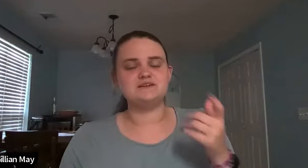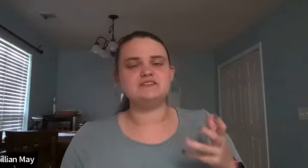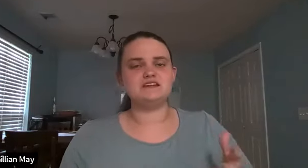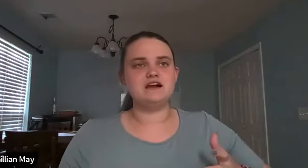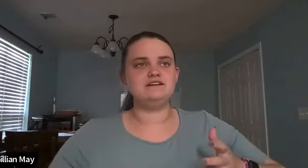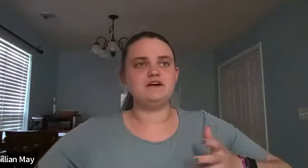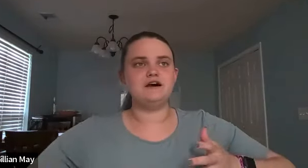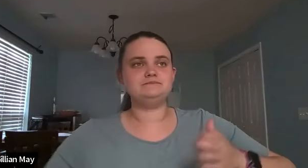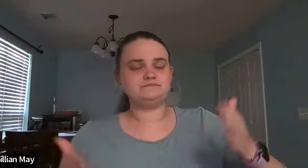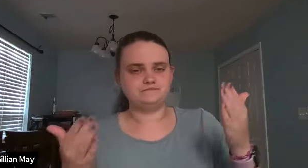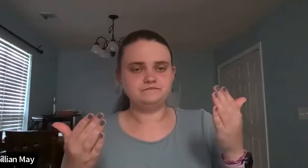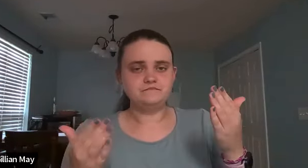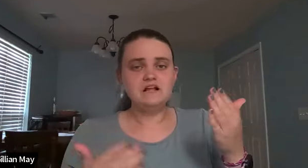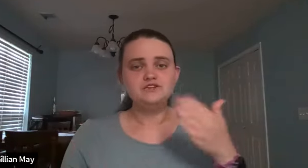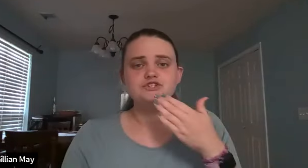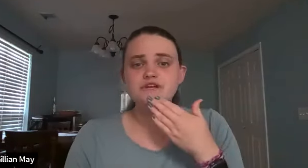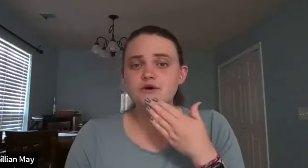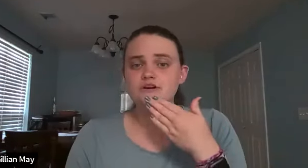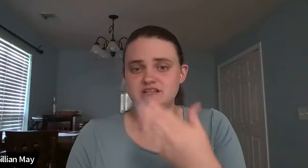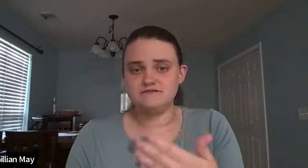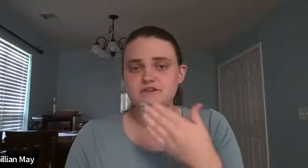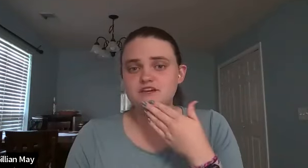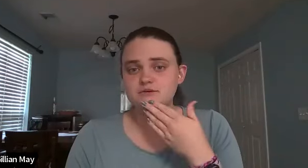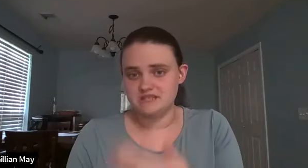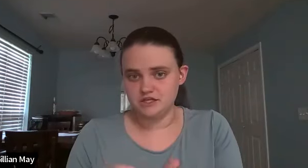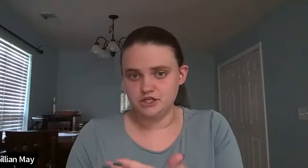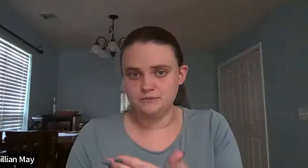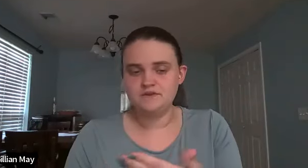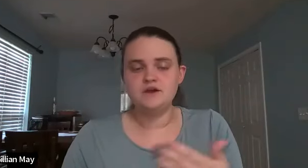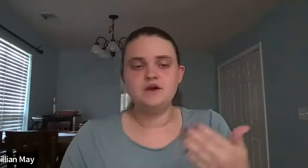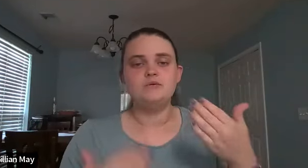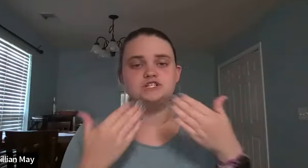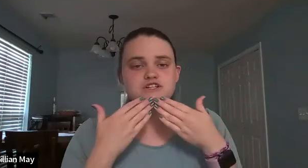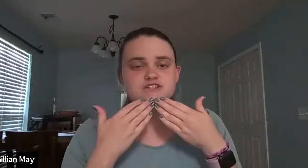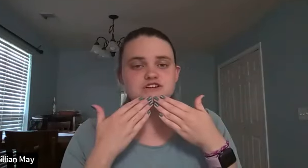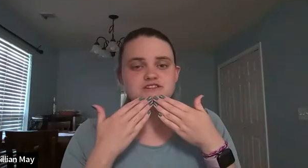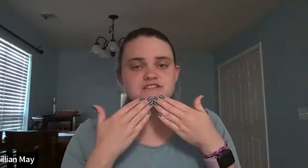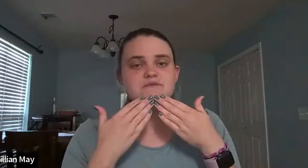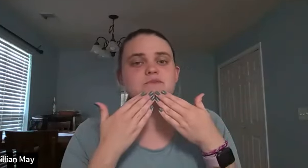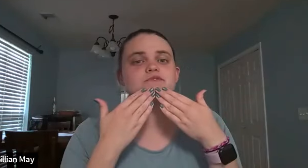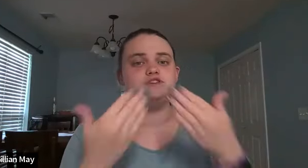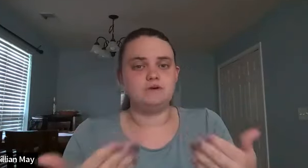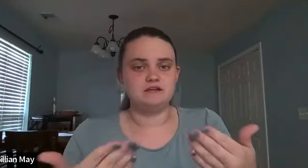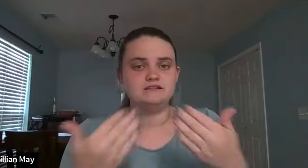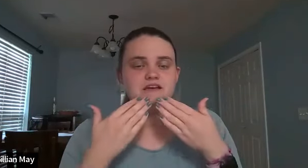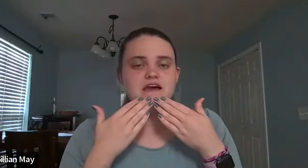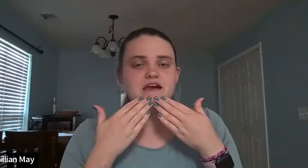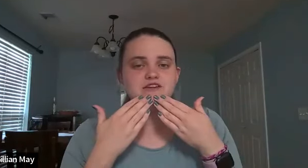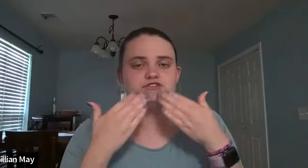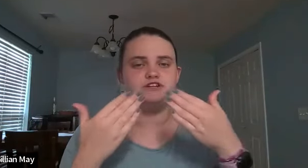the sign. So we know our sign for thank you is thank you. What you're going to do is you're going to do the same thing with 2 hands. And usually you kind